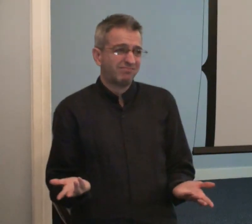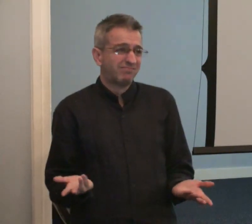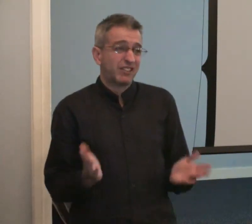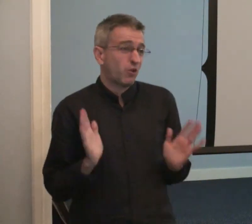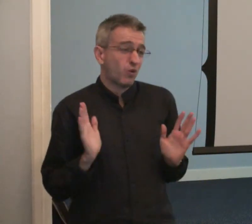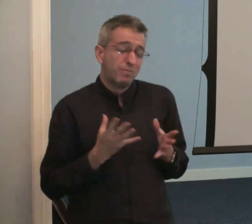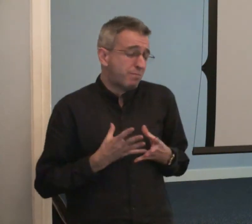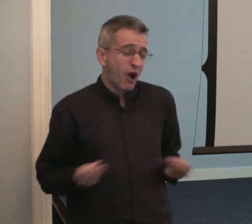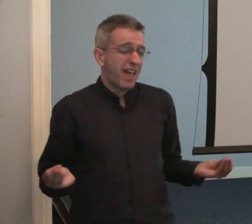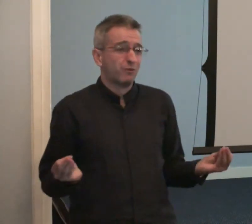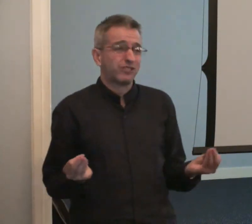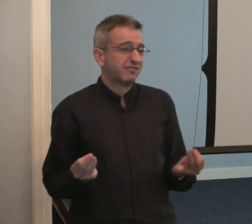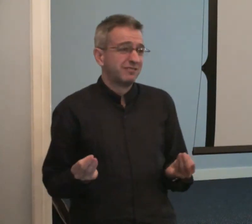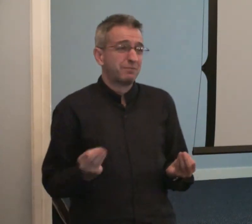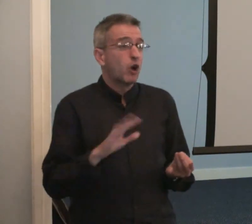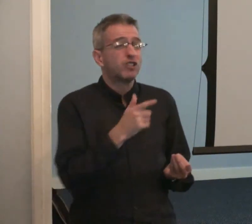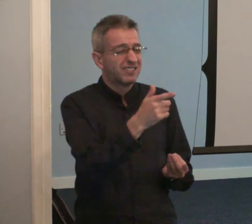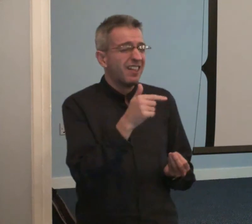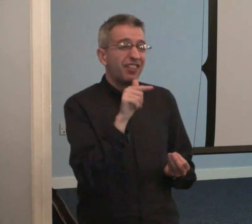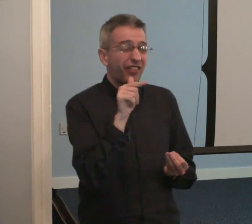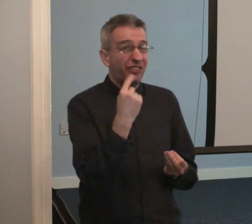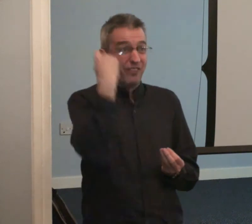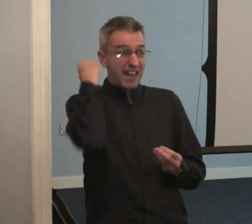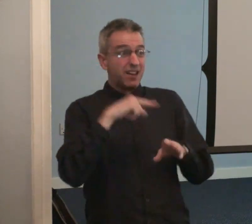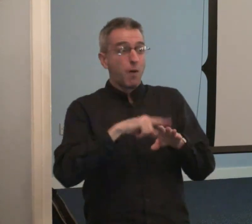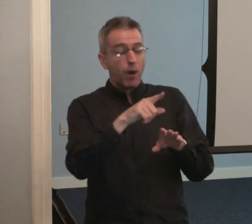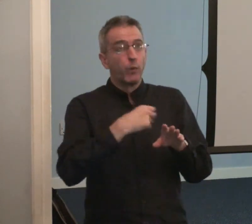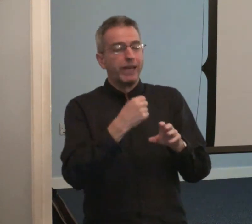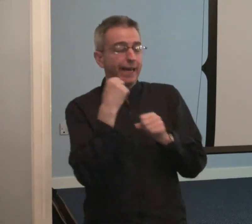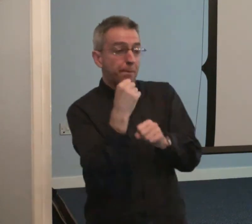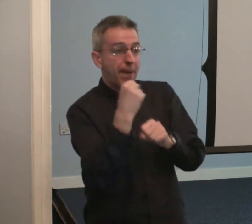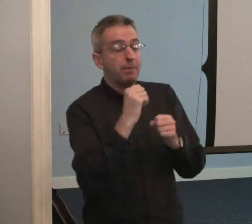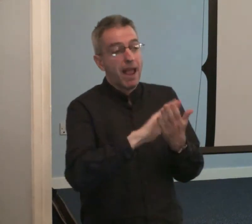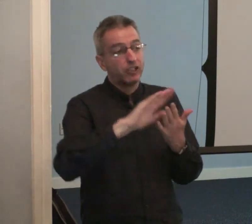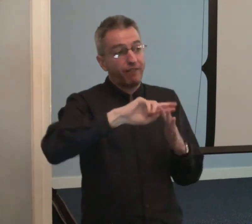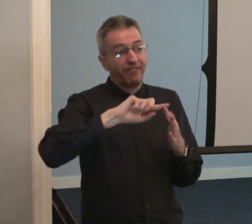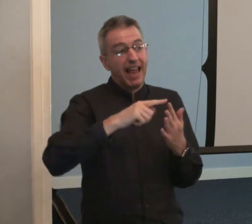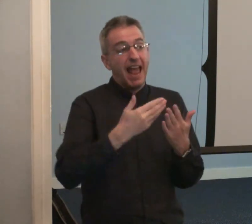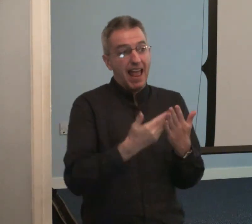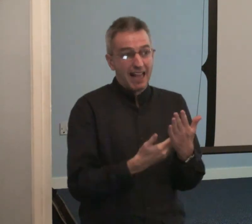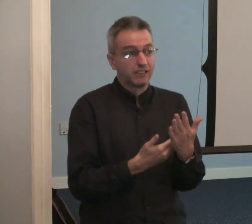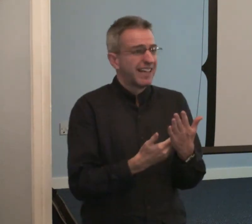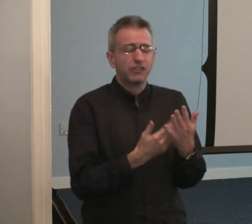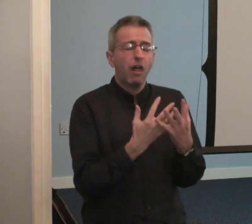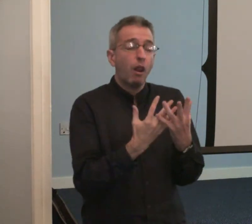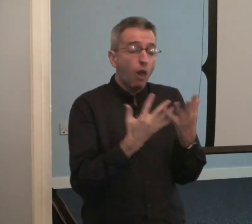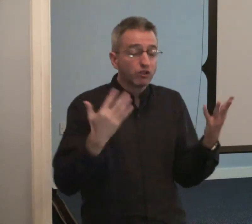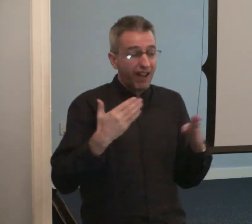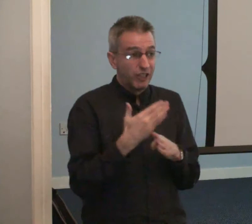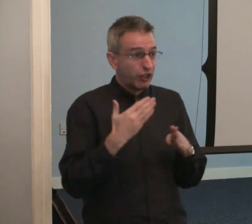burnt out. I mean, that's my gut feeling, is that people were burnt out from that, because, you know, we complained about